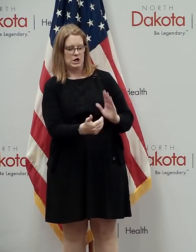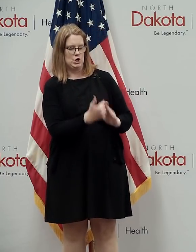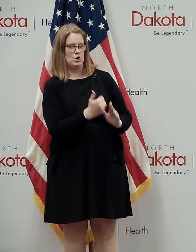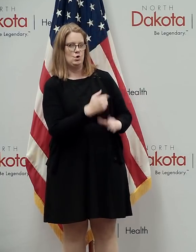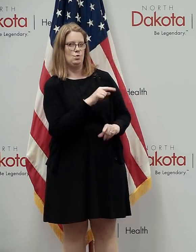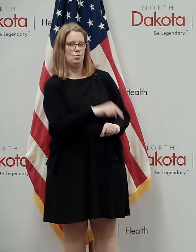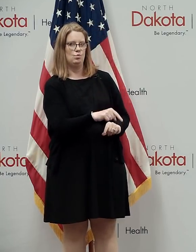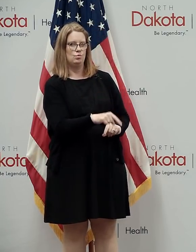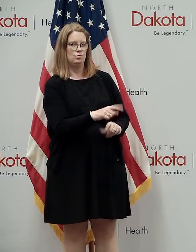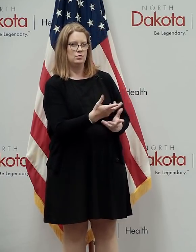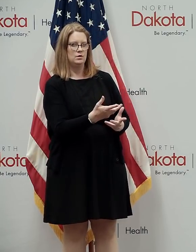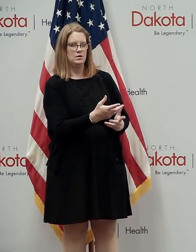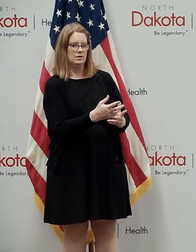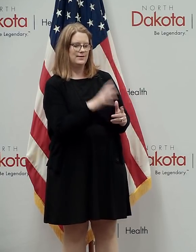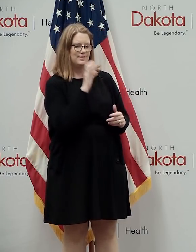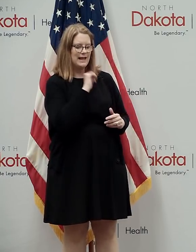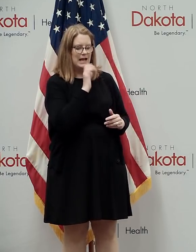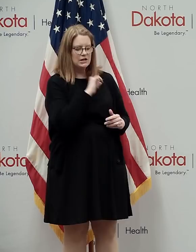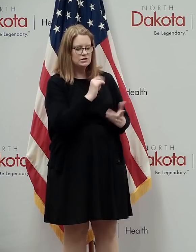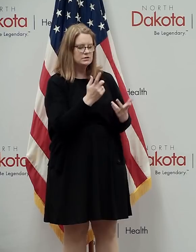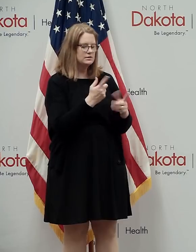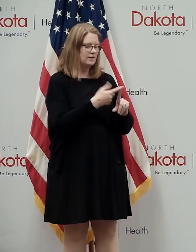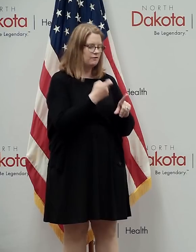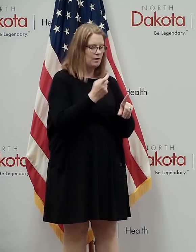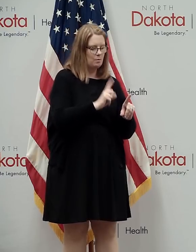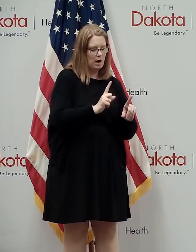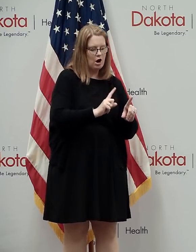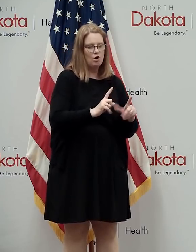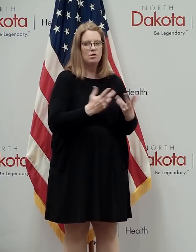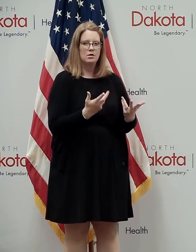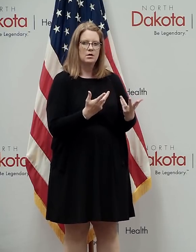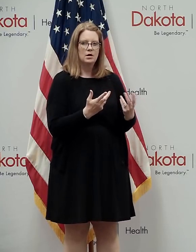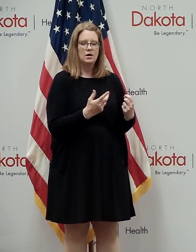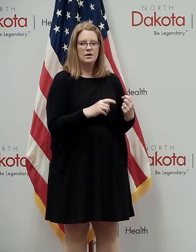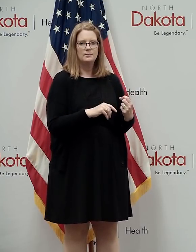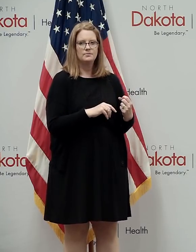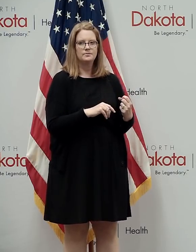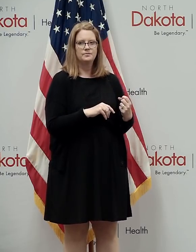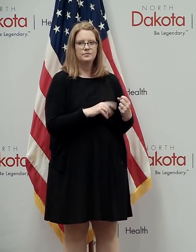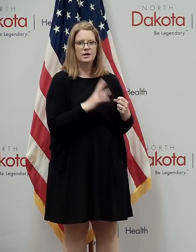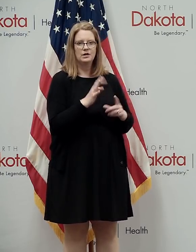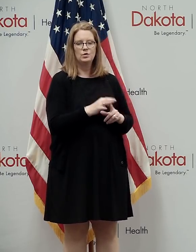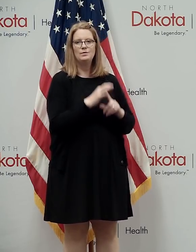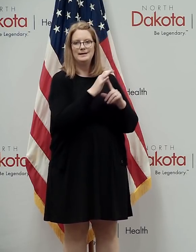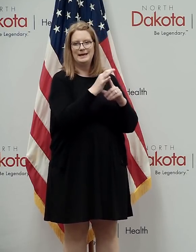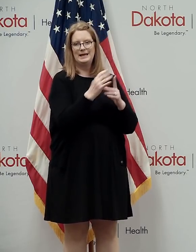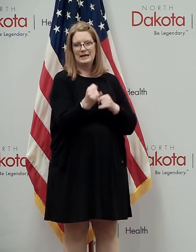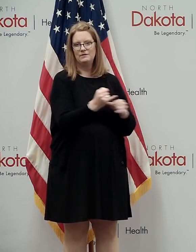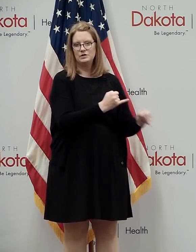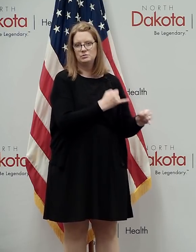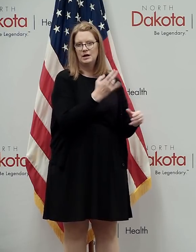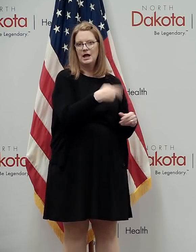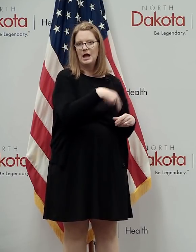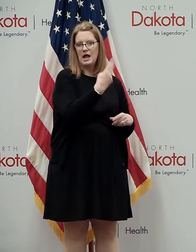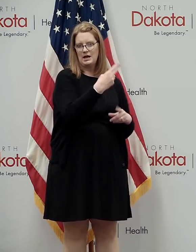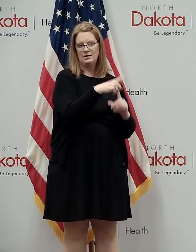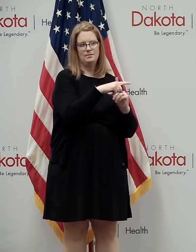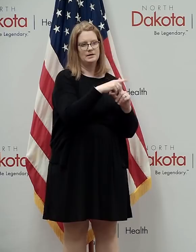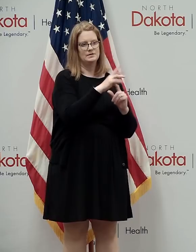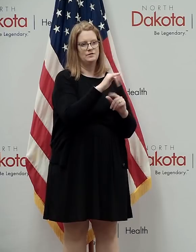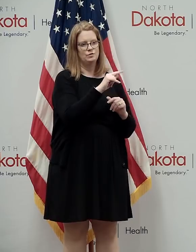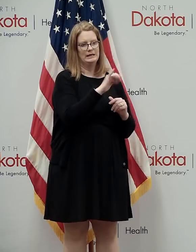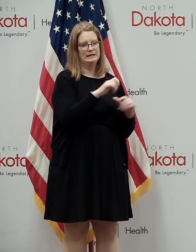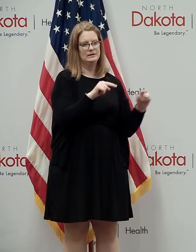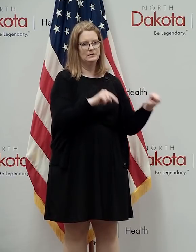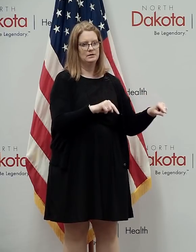individuals and their ages and where they're coming from to look at that. And of course, it is, if you take a look at the unique individuals, you do get a higher positivity rate. But